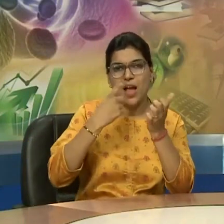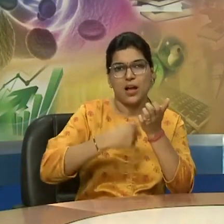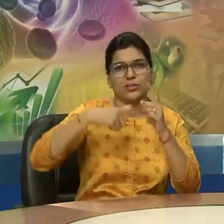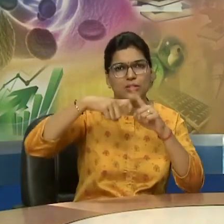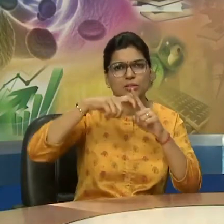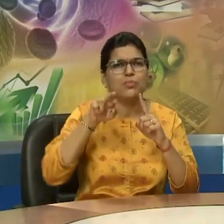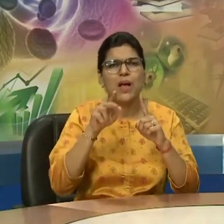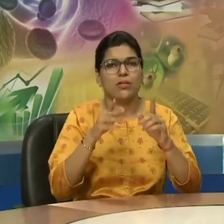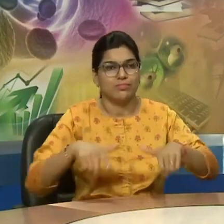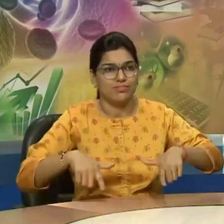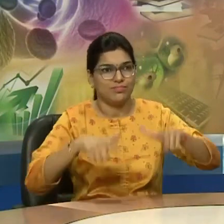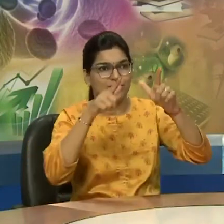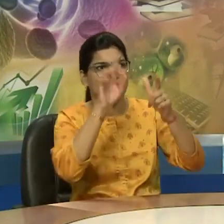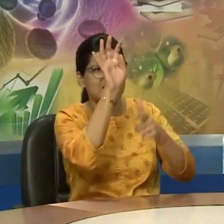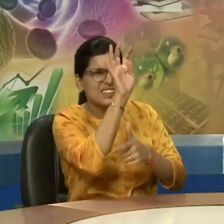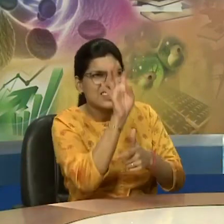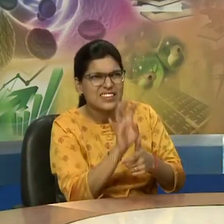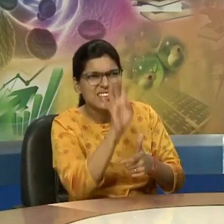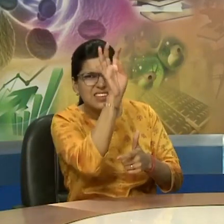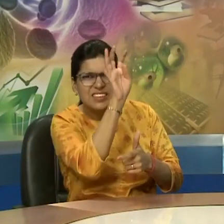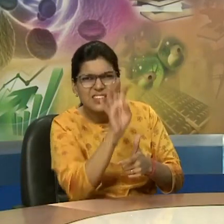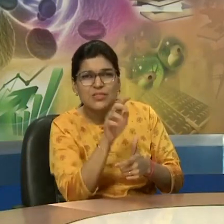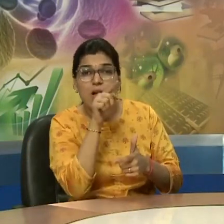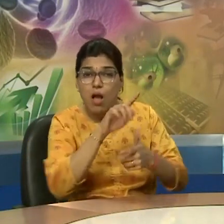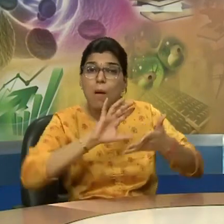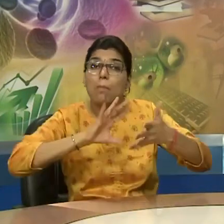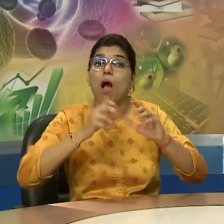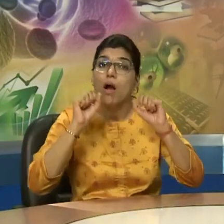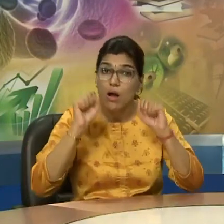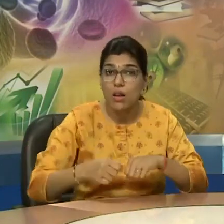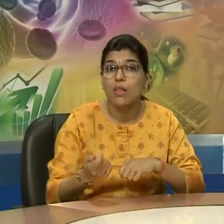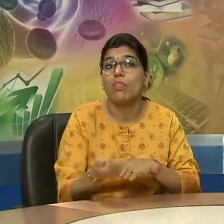from various parts of neem,